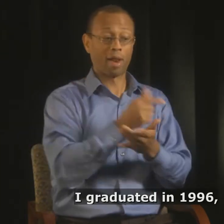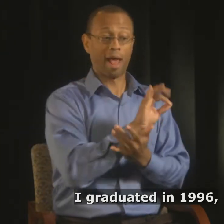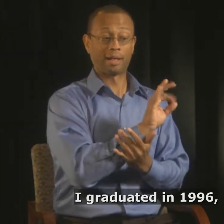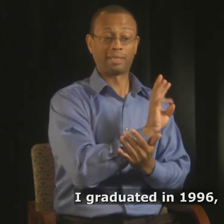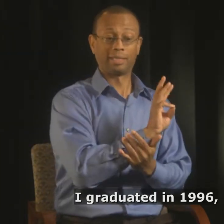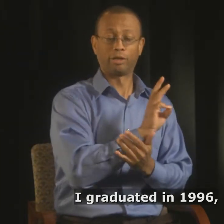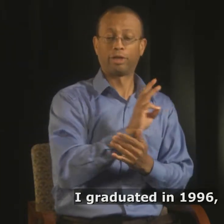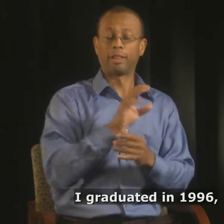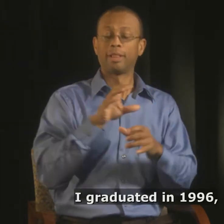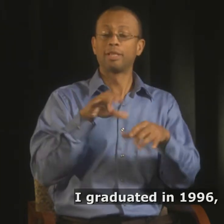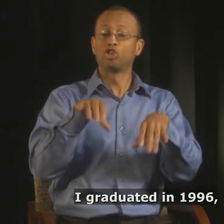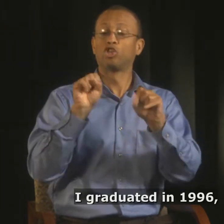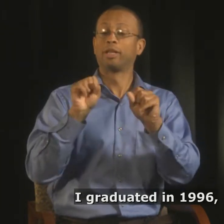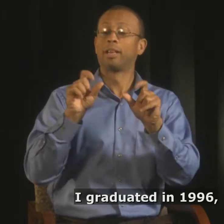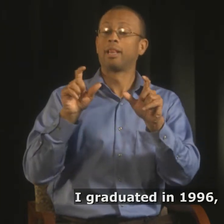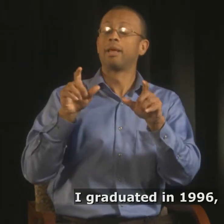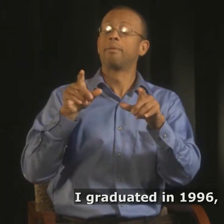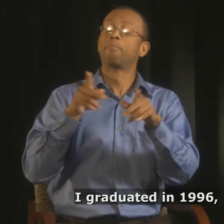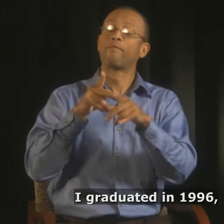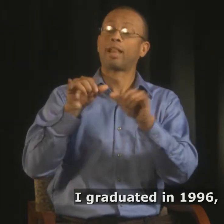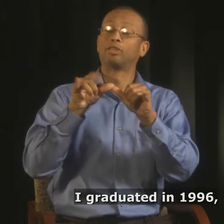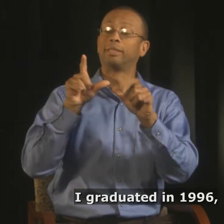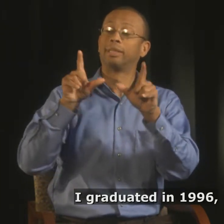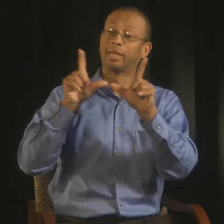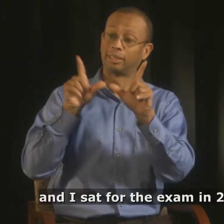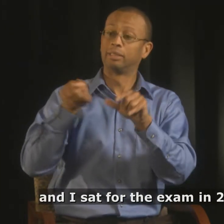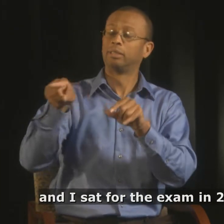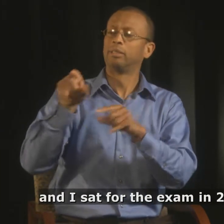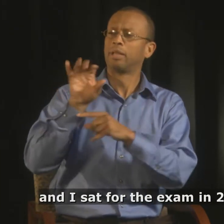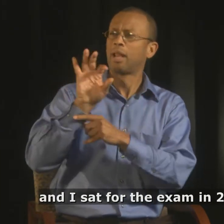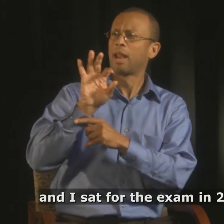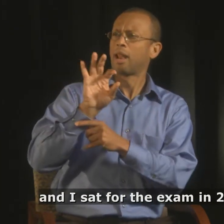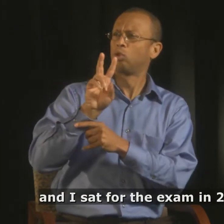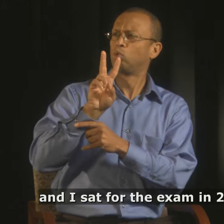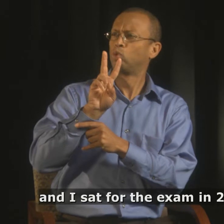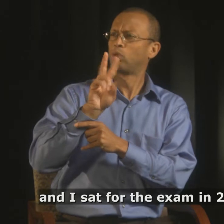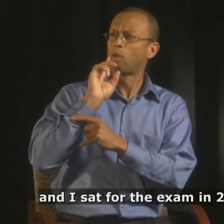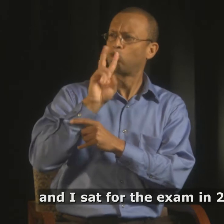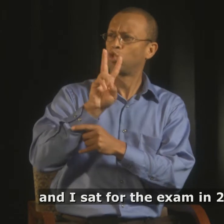in 1996, and I sat for the exam in 2000.